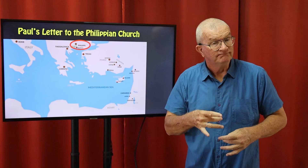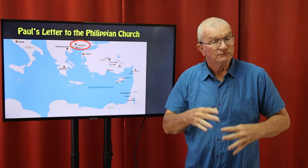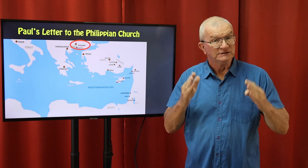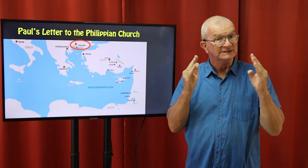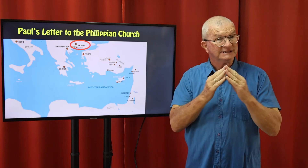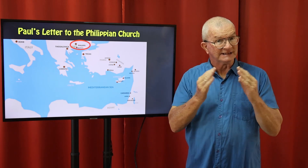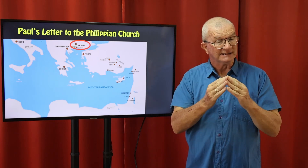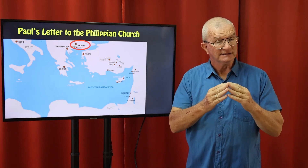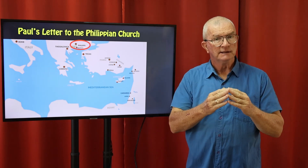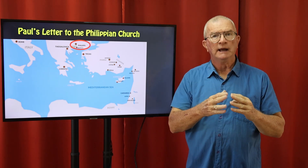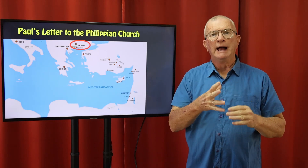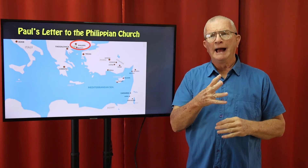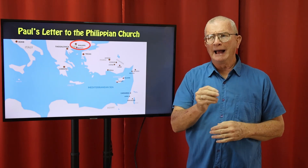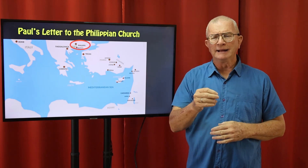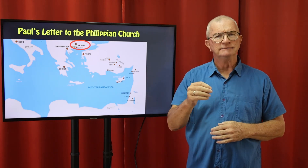It's a very interesting town, and